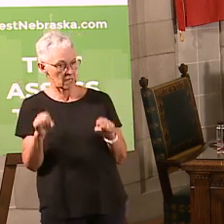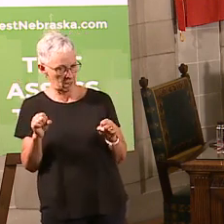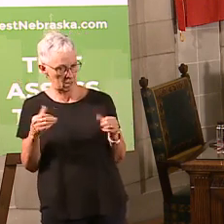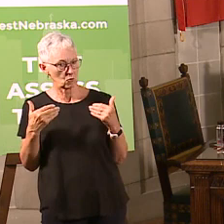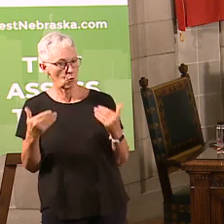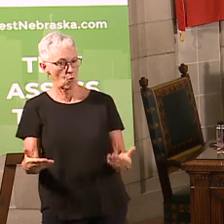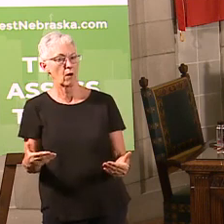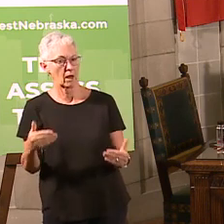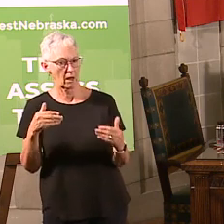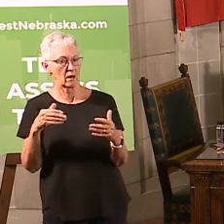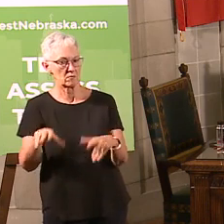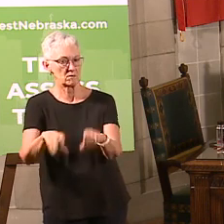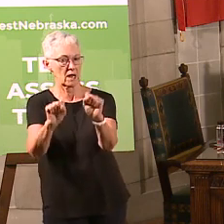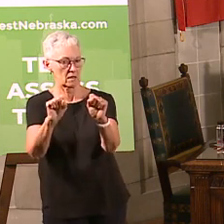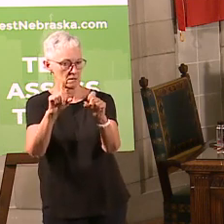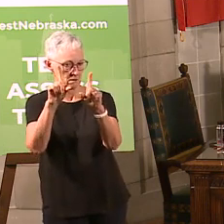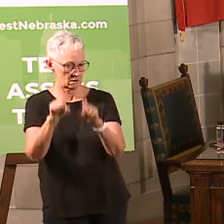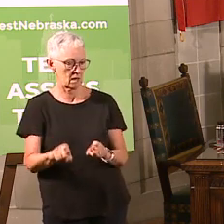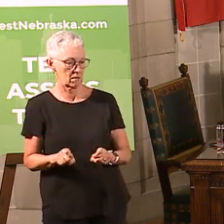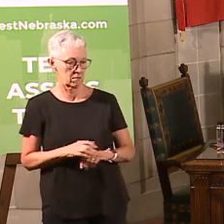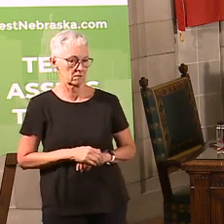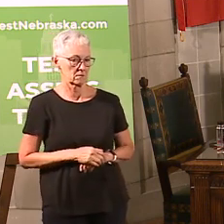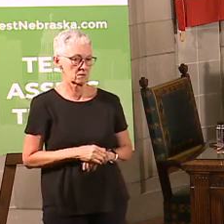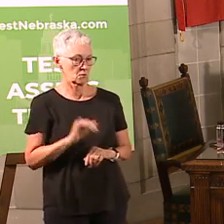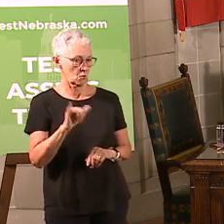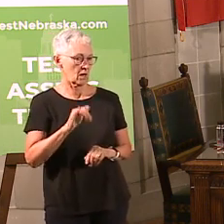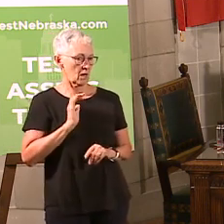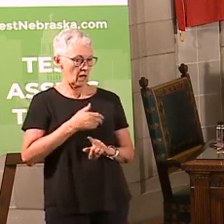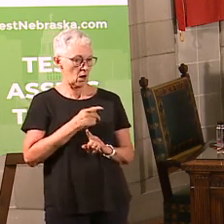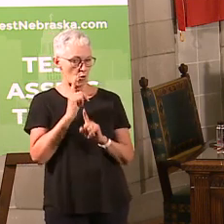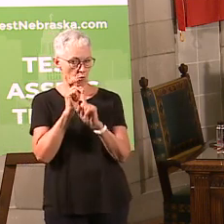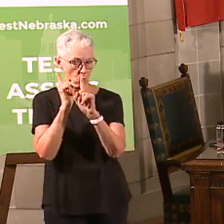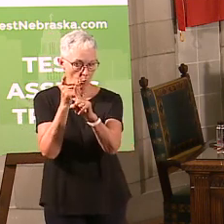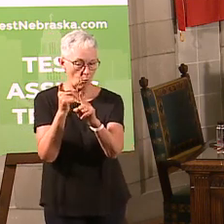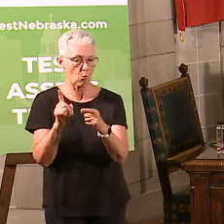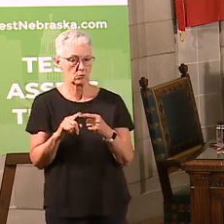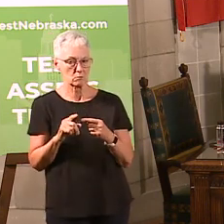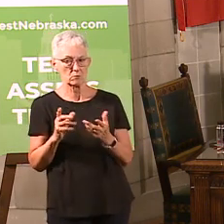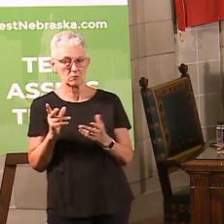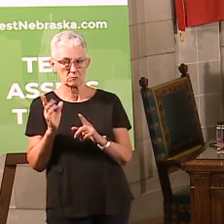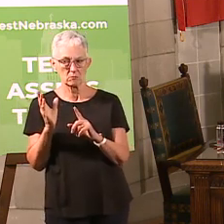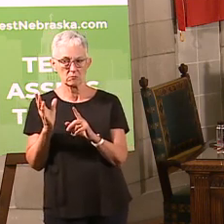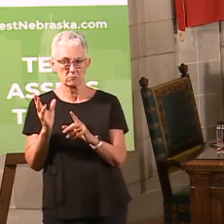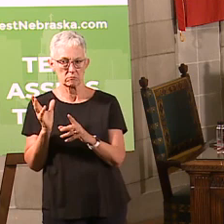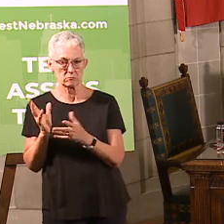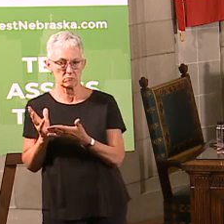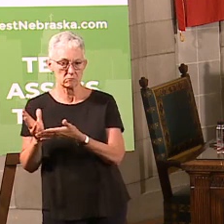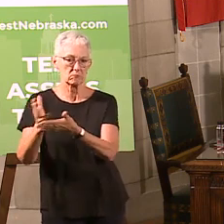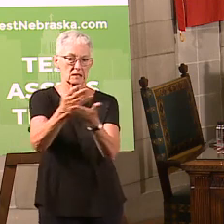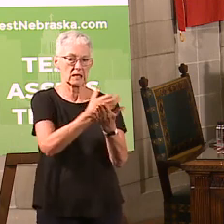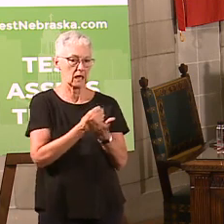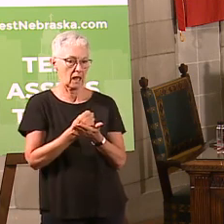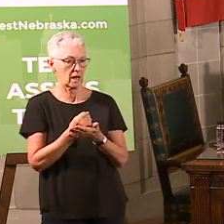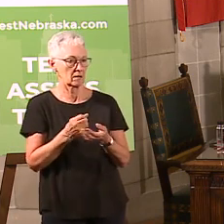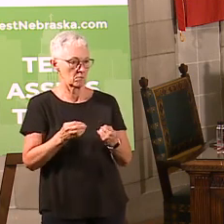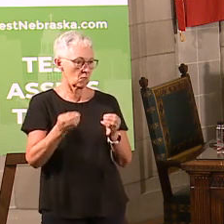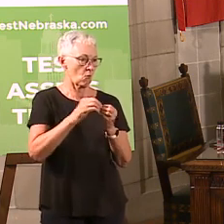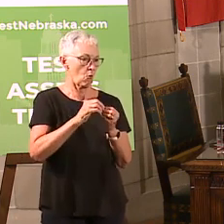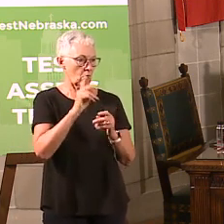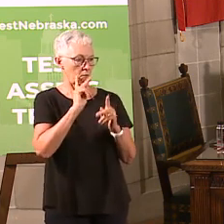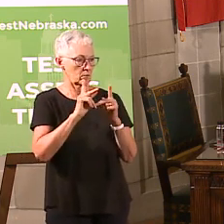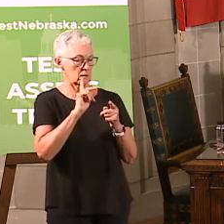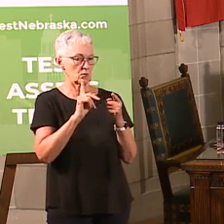and that's part of how we will get a broader swath of the population to be able to get tested. But those people are not